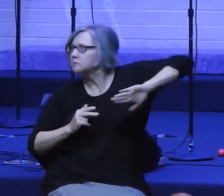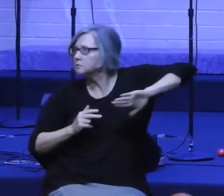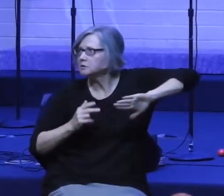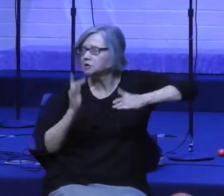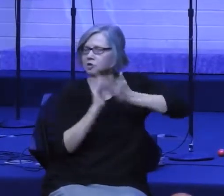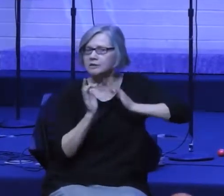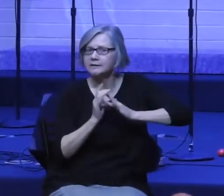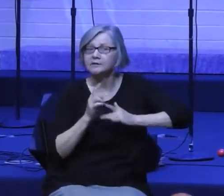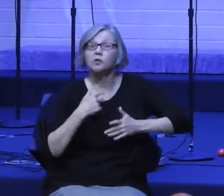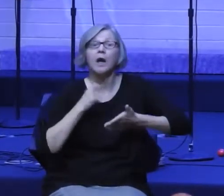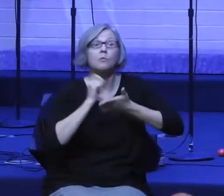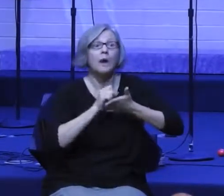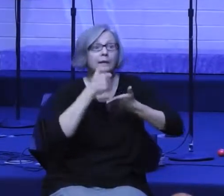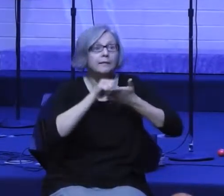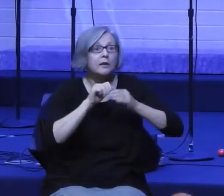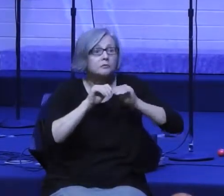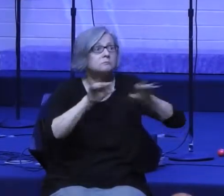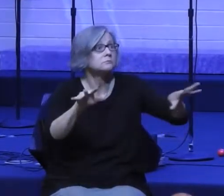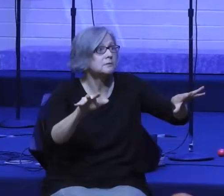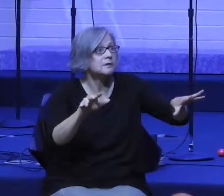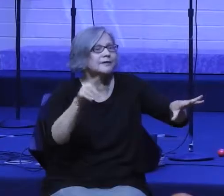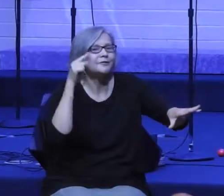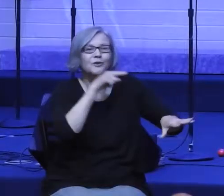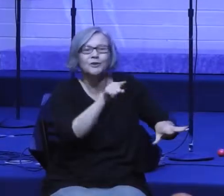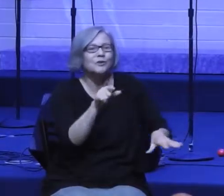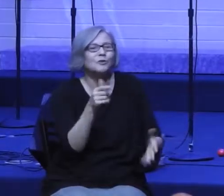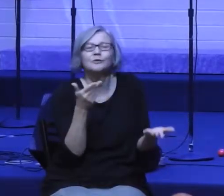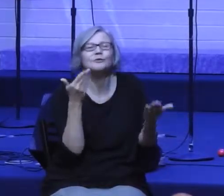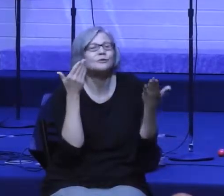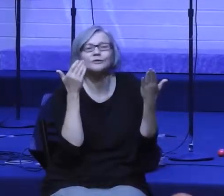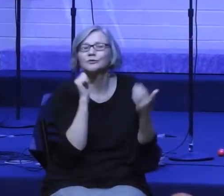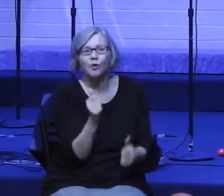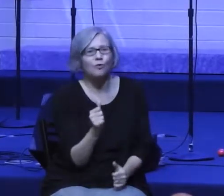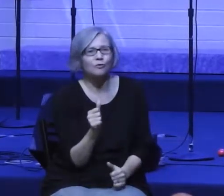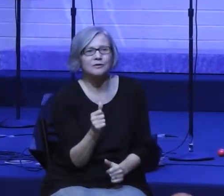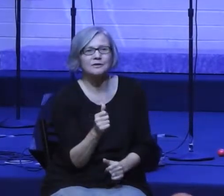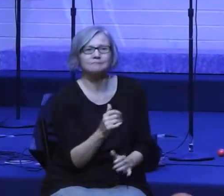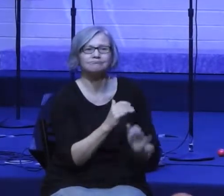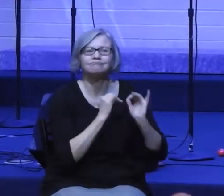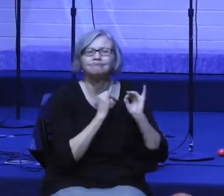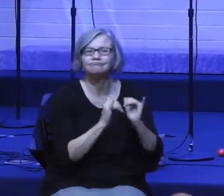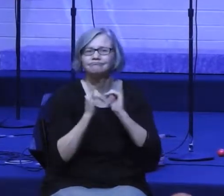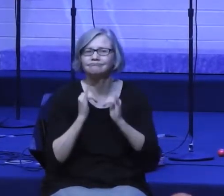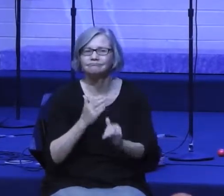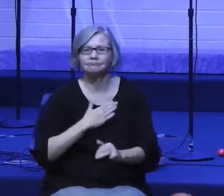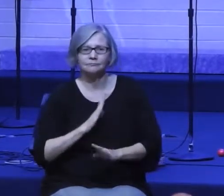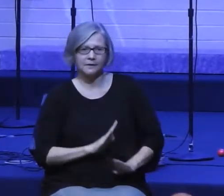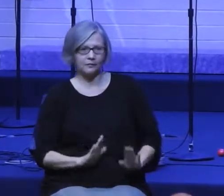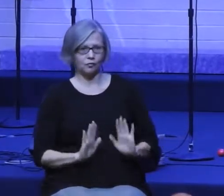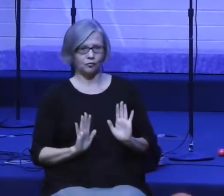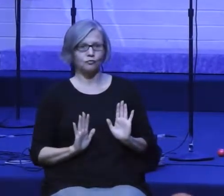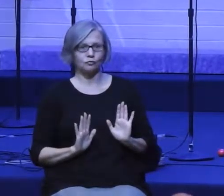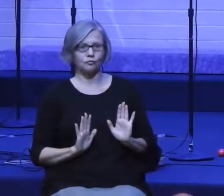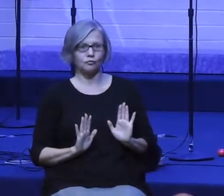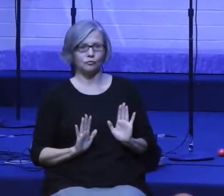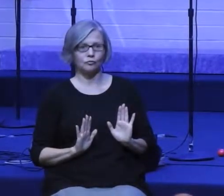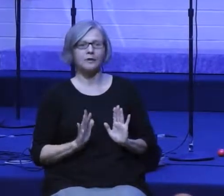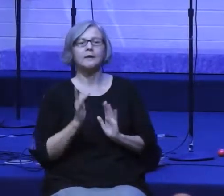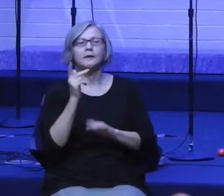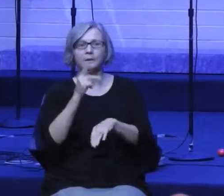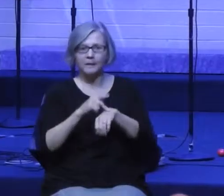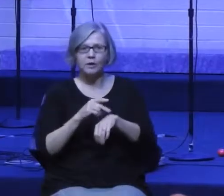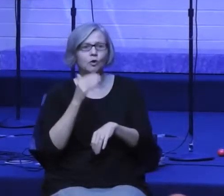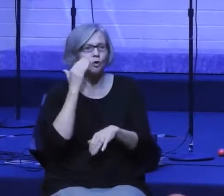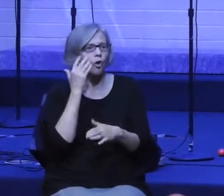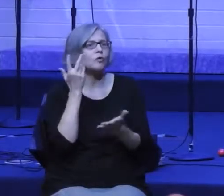is his instruction to say, church, don't do the same thing that I did. Church, I know what it is to turn my back on